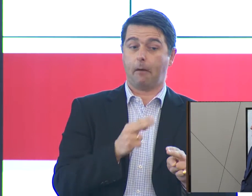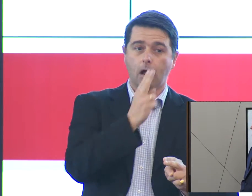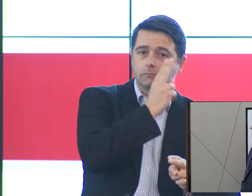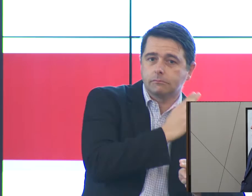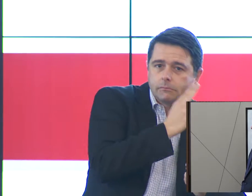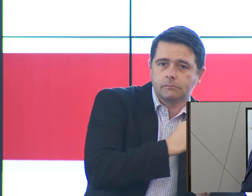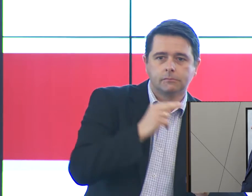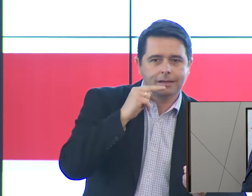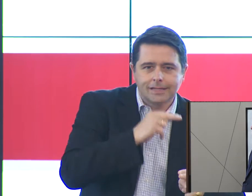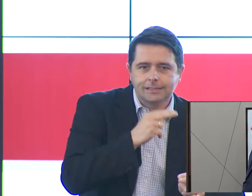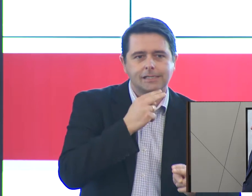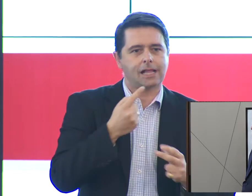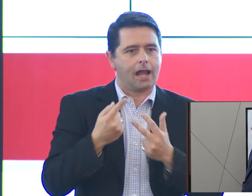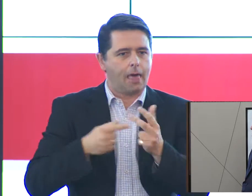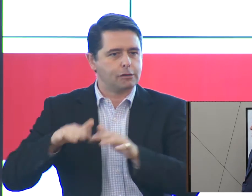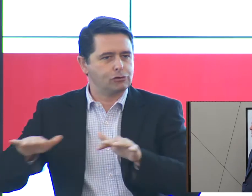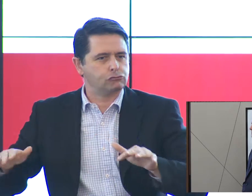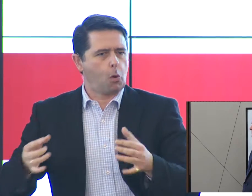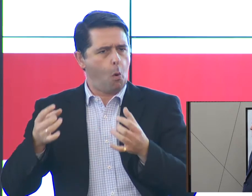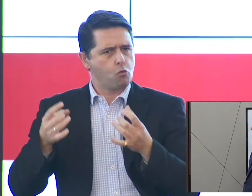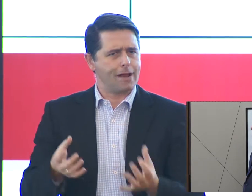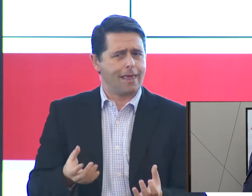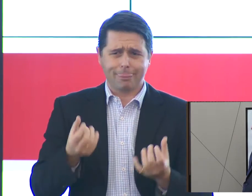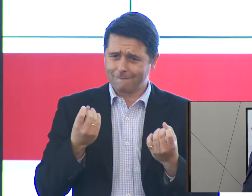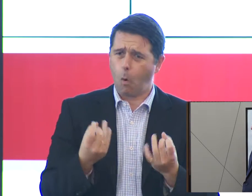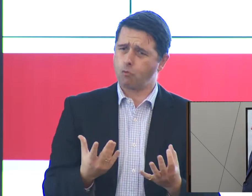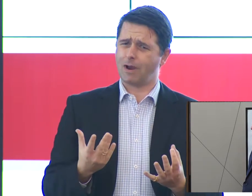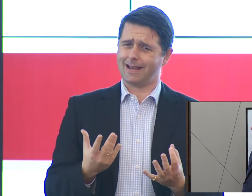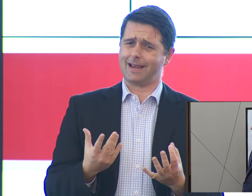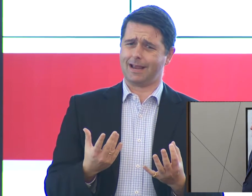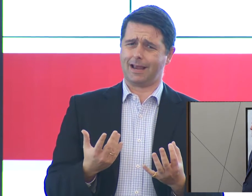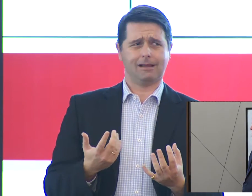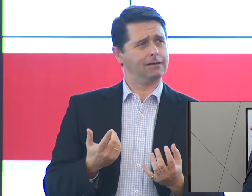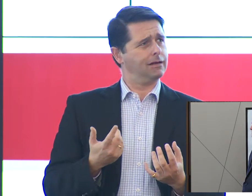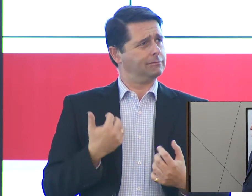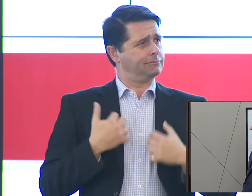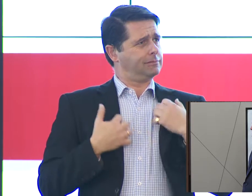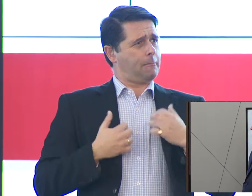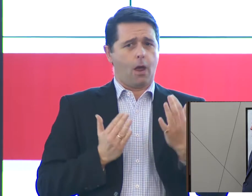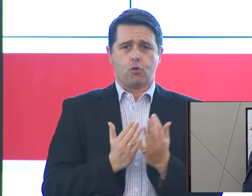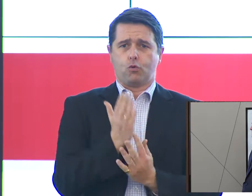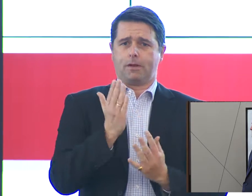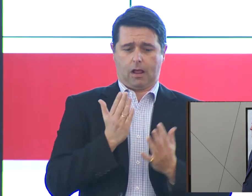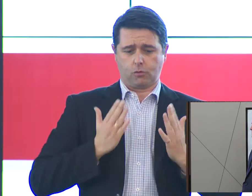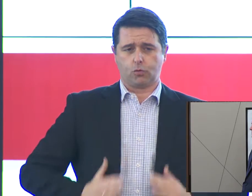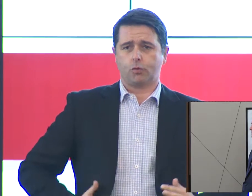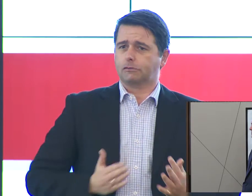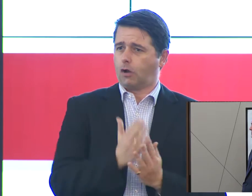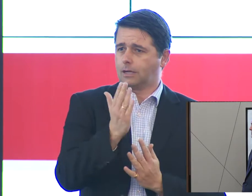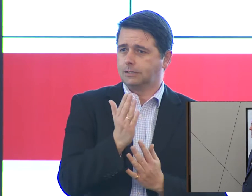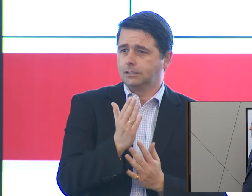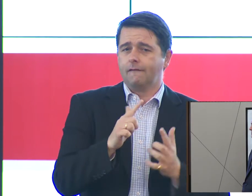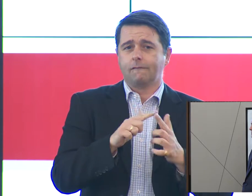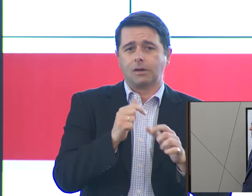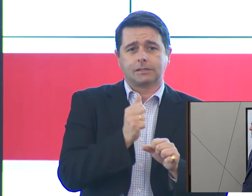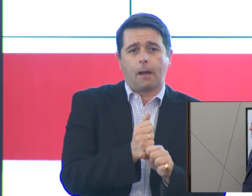I do hope that when I see, you know, my nieces and nephews and other children having conversations and being enthusiastic